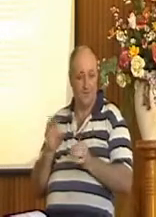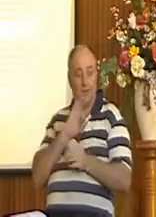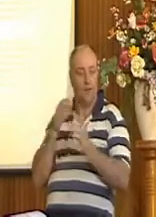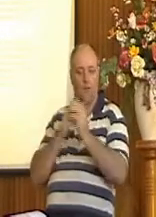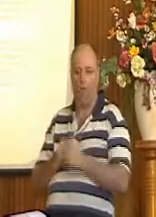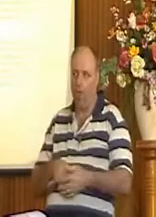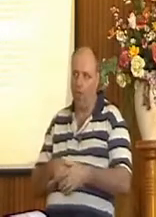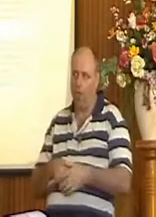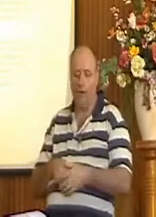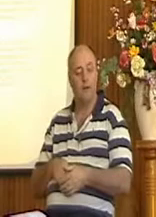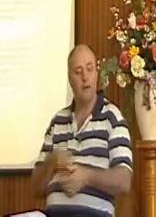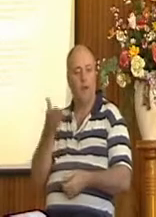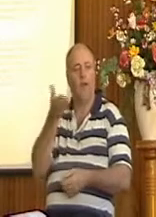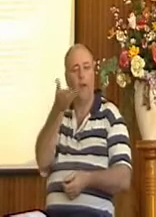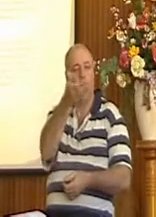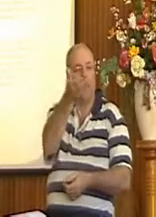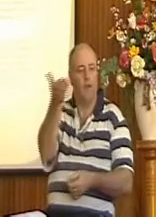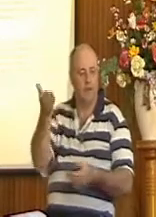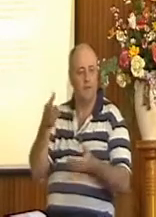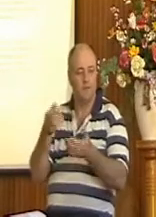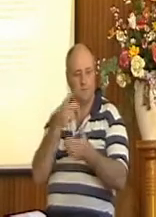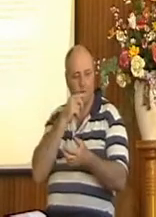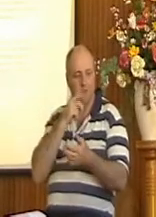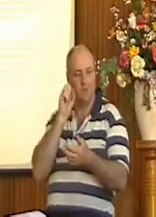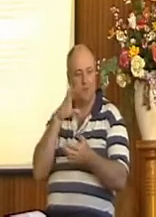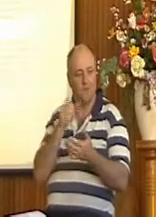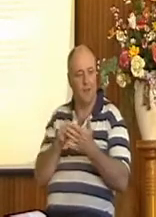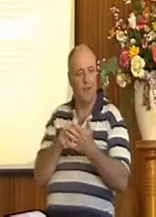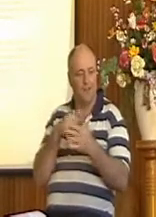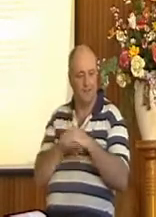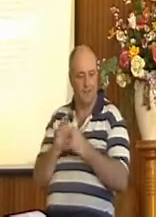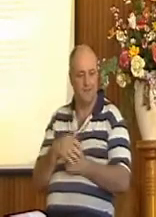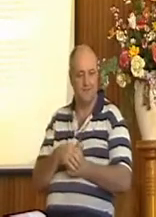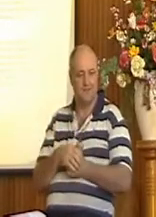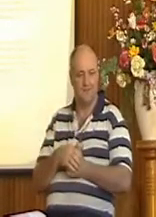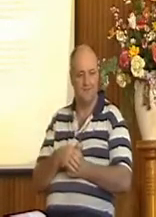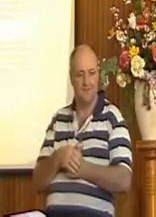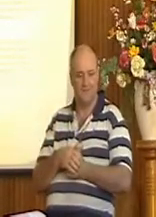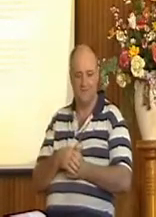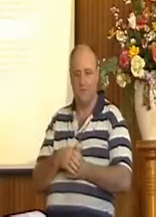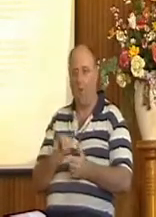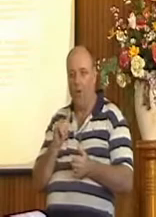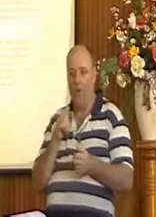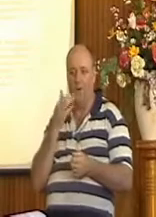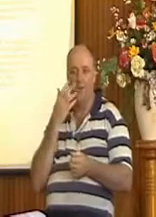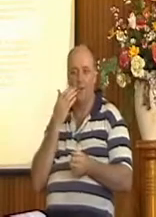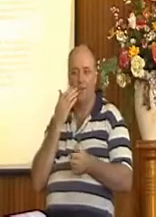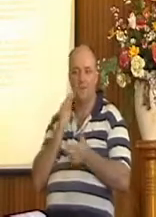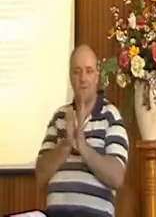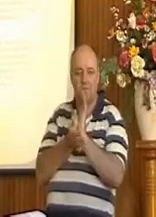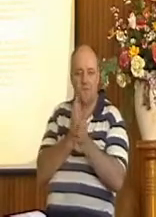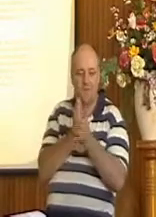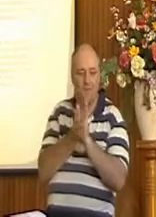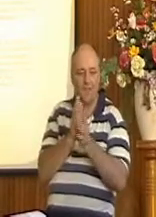I think, no, I'll give you 20 cents. But somebody else will say, it's a bargain, you can have it for